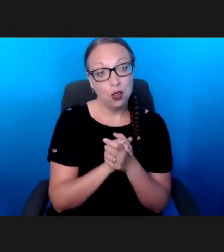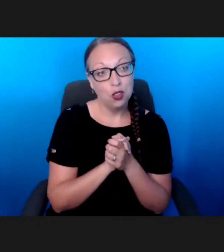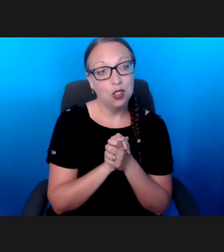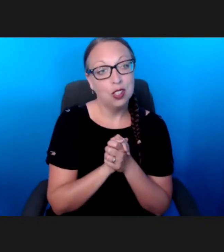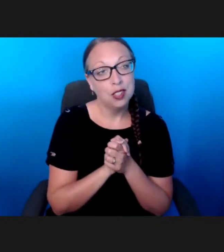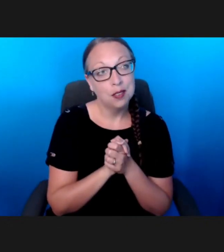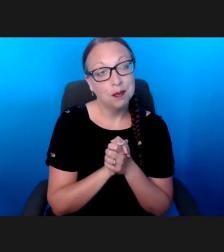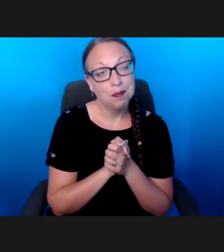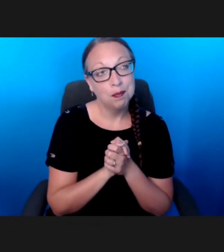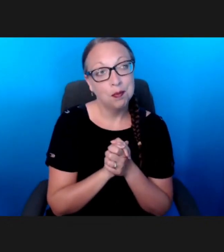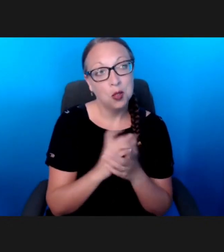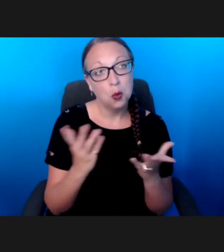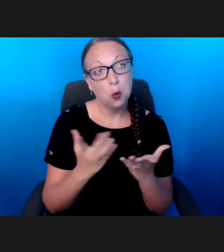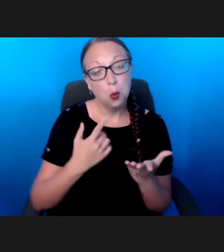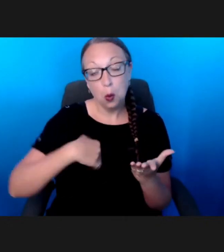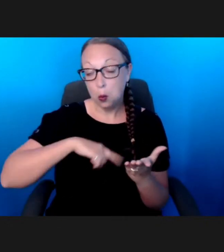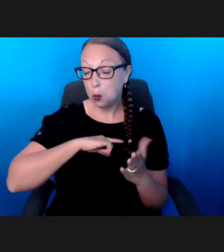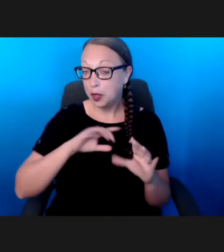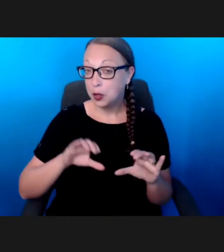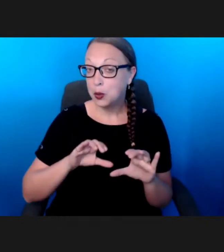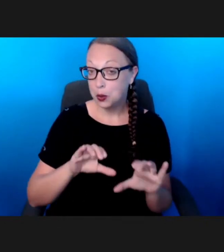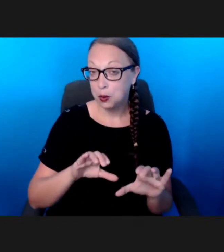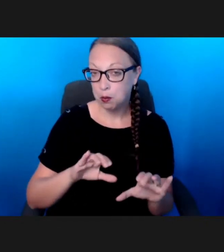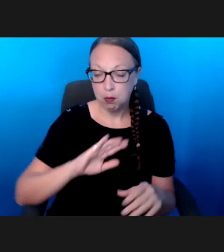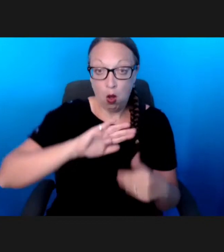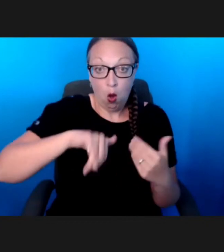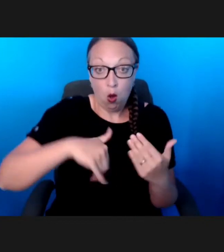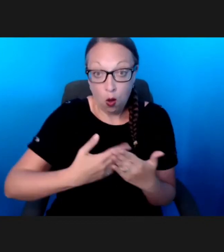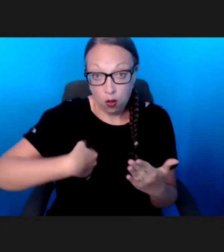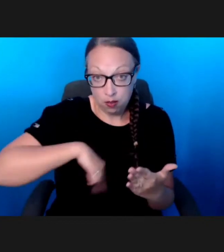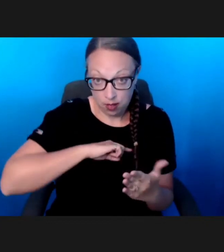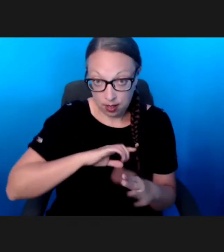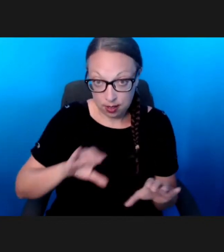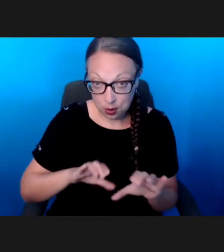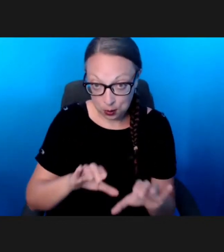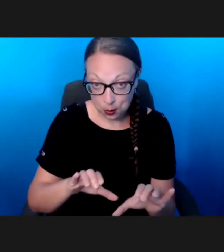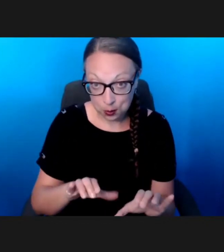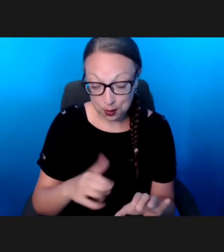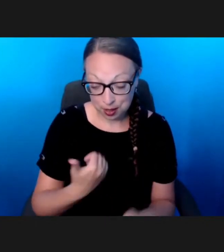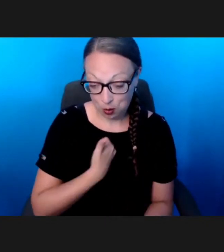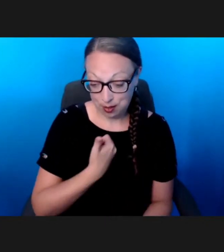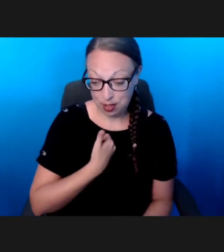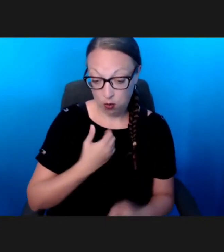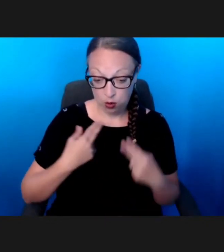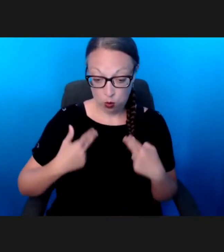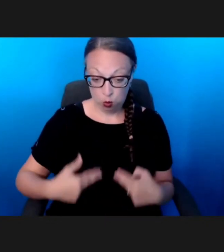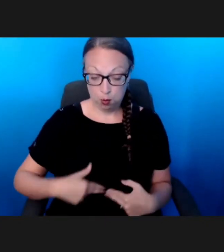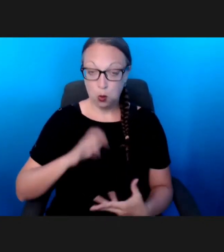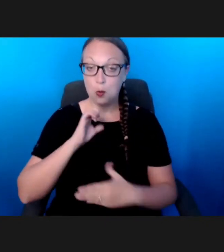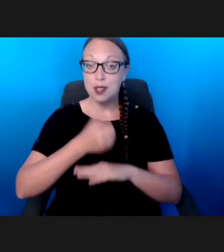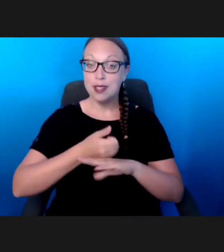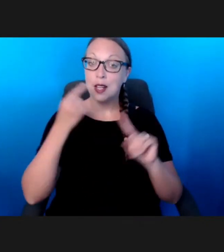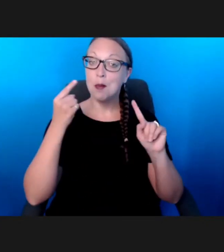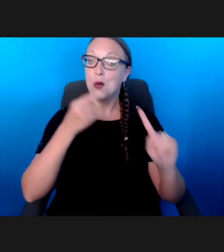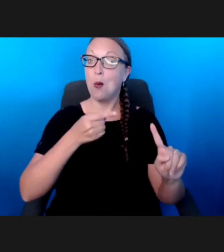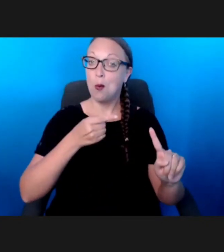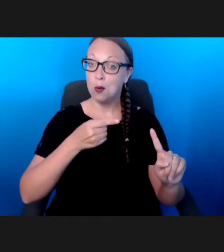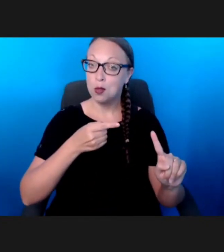what we do, all of us do as human beings, is set up goals for ourselves, the way it's going to